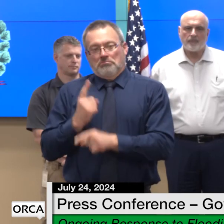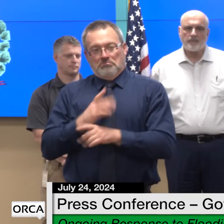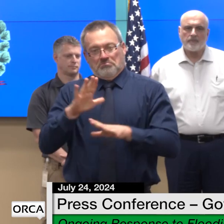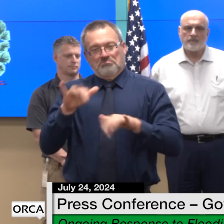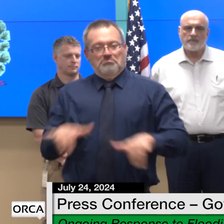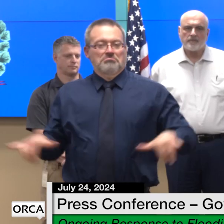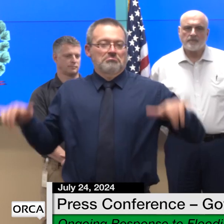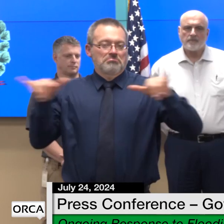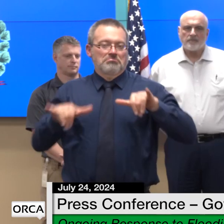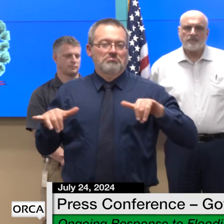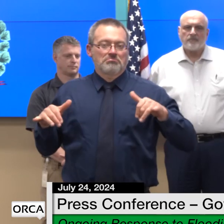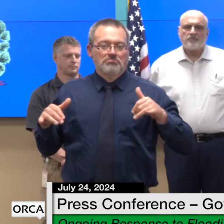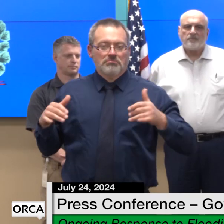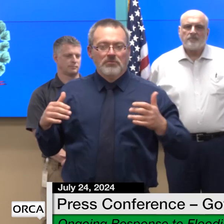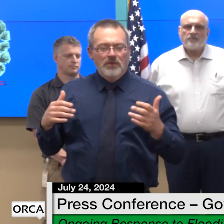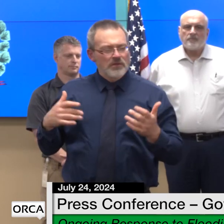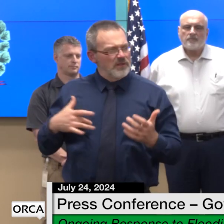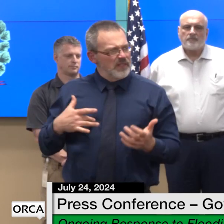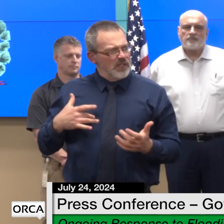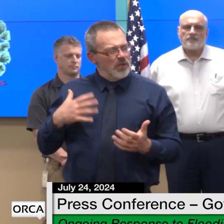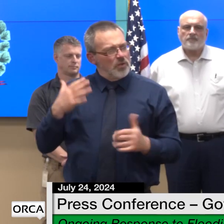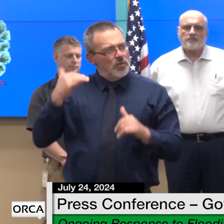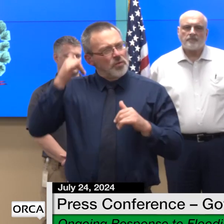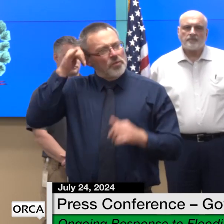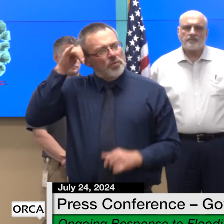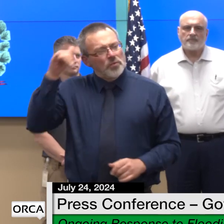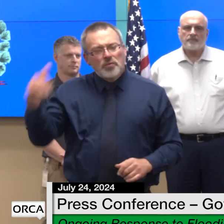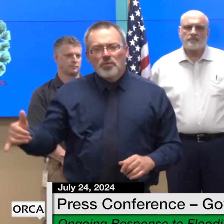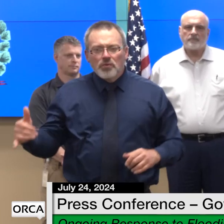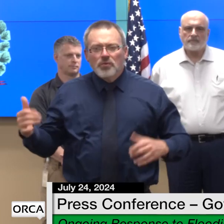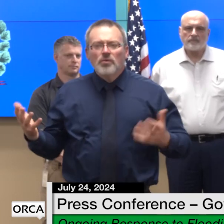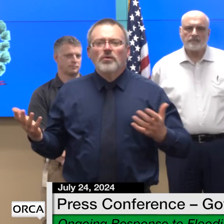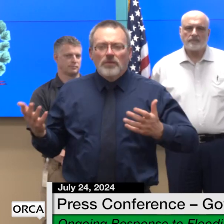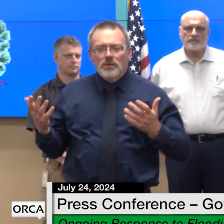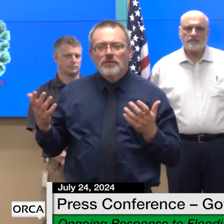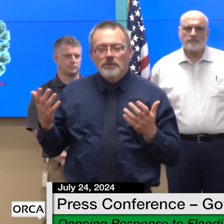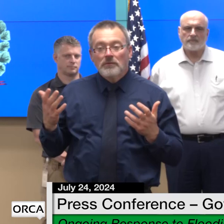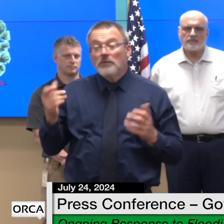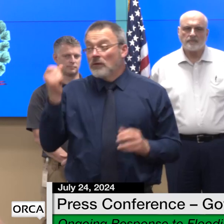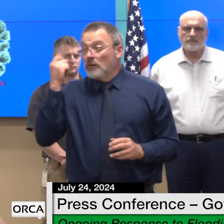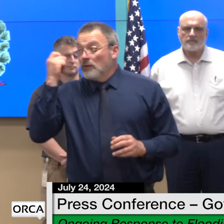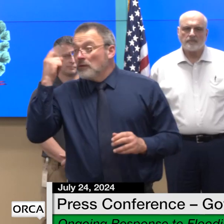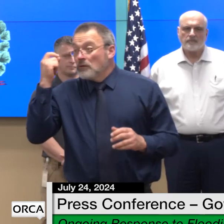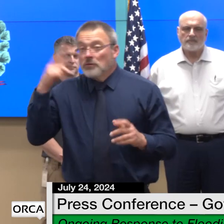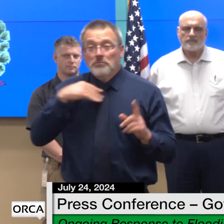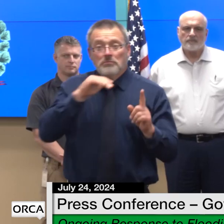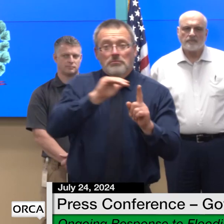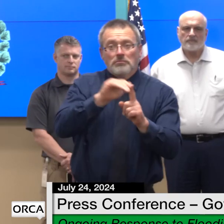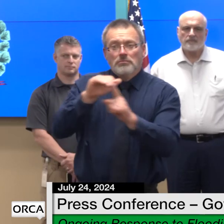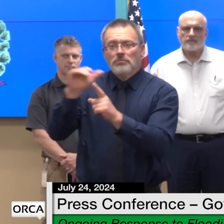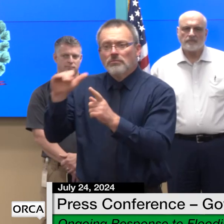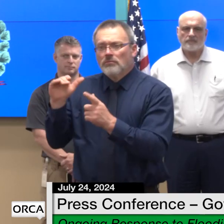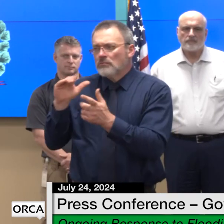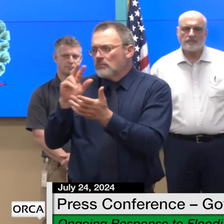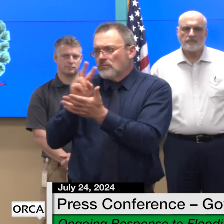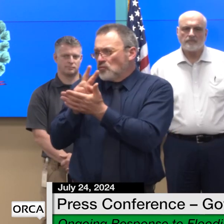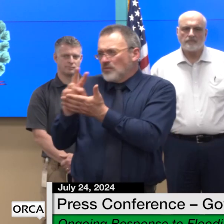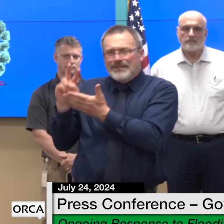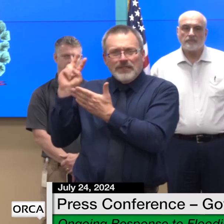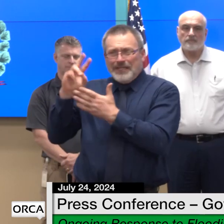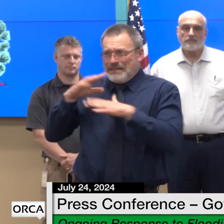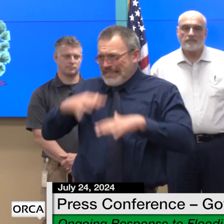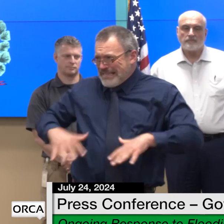like it's taking a while for damage to be assessed, it's important to remember it's only been 2 weeks since the storm.